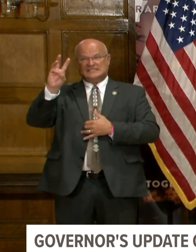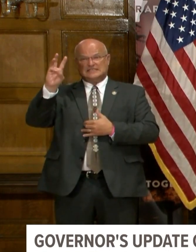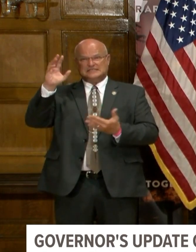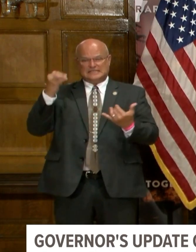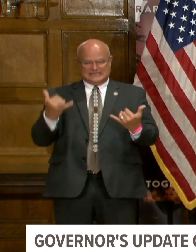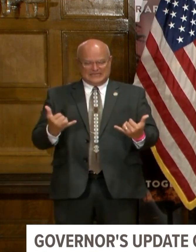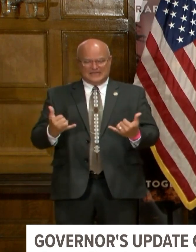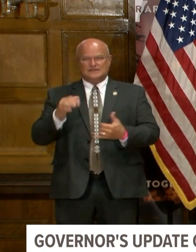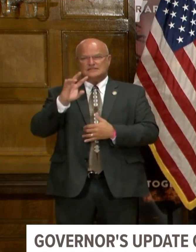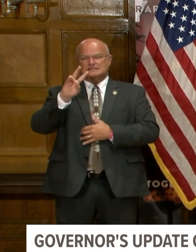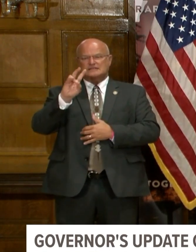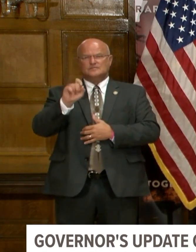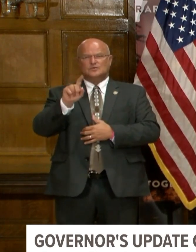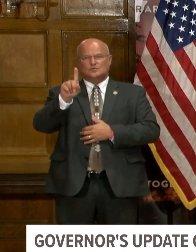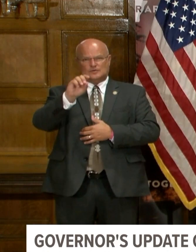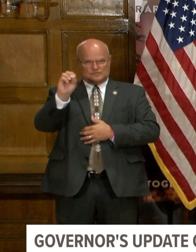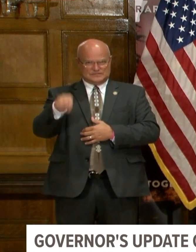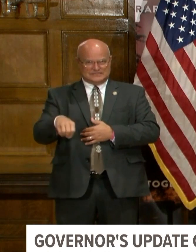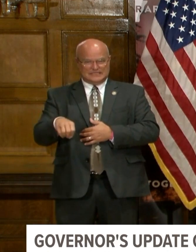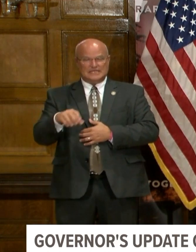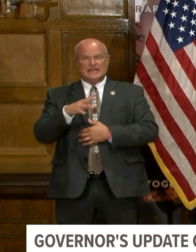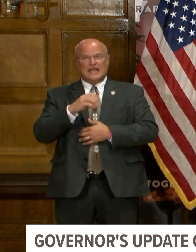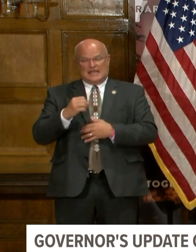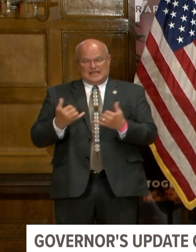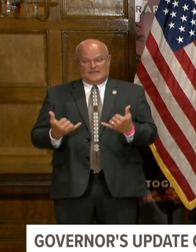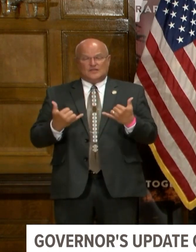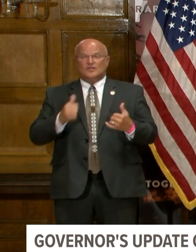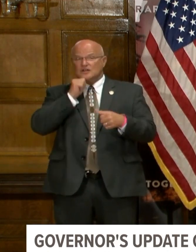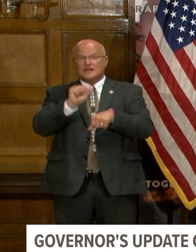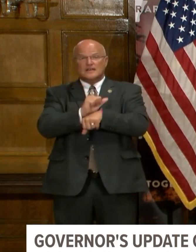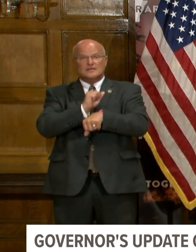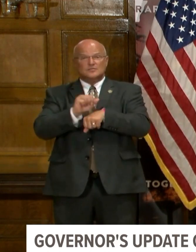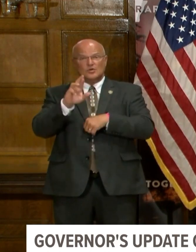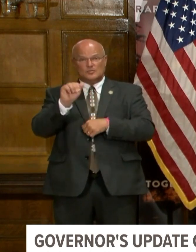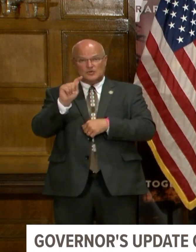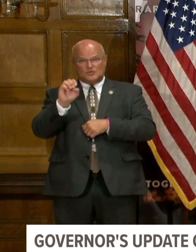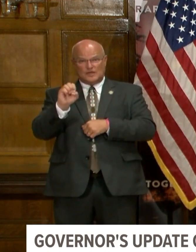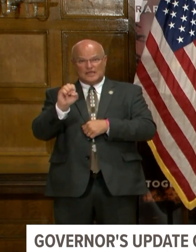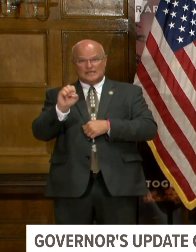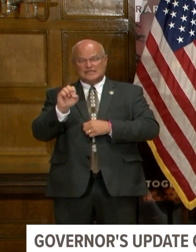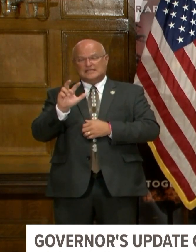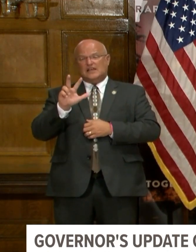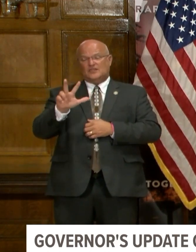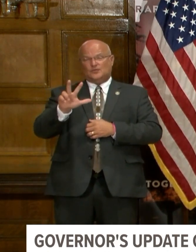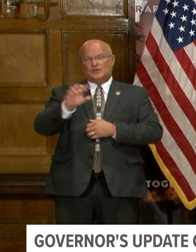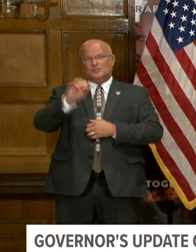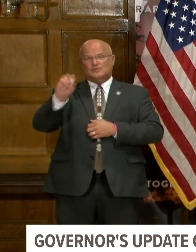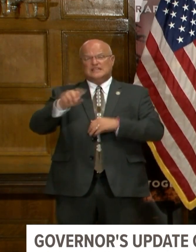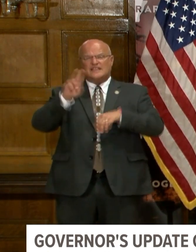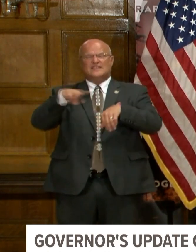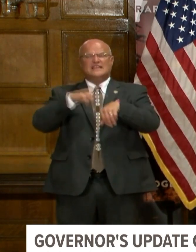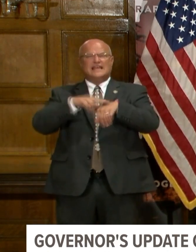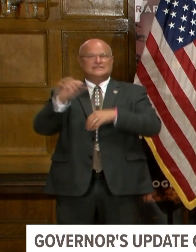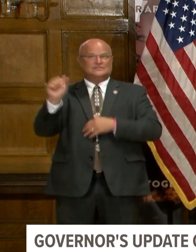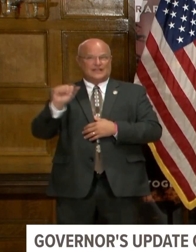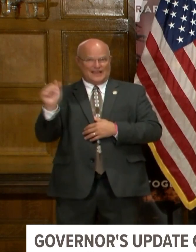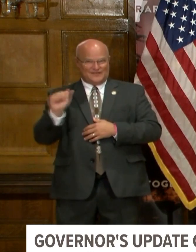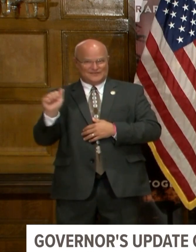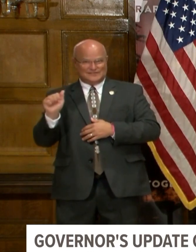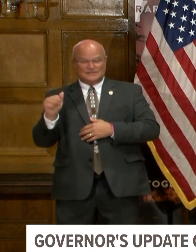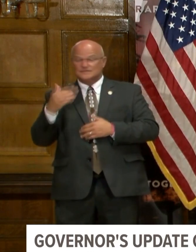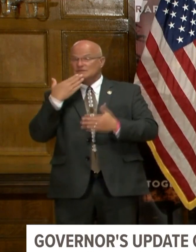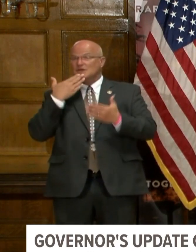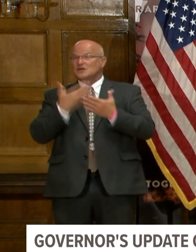to 7.1%, and the current unemployment rate is 3% below the national average. This is